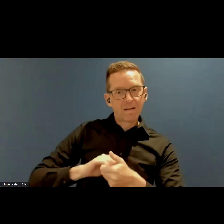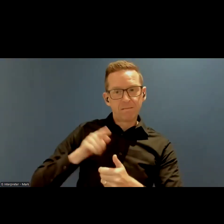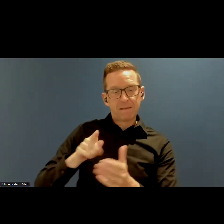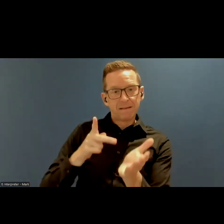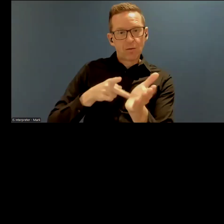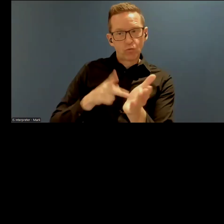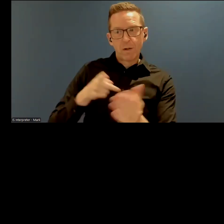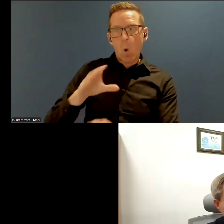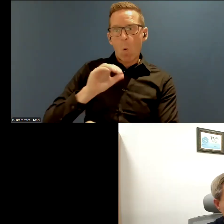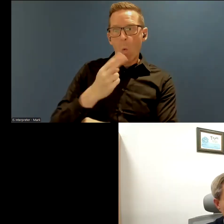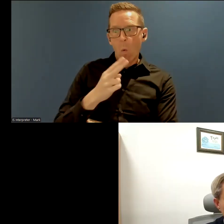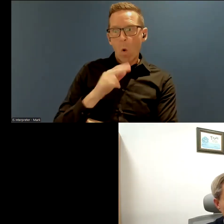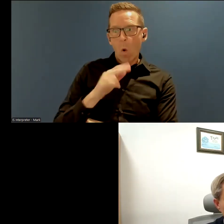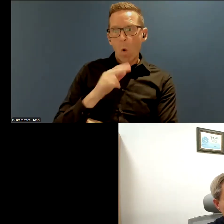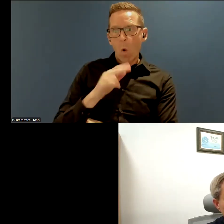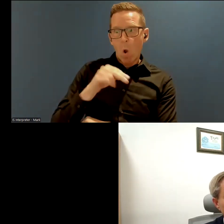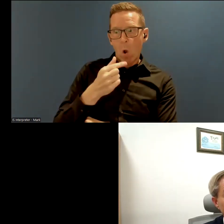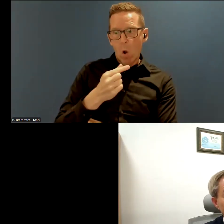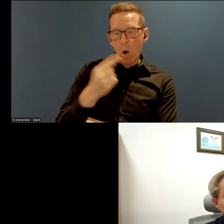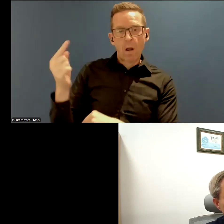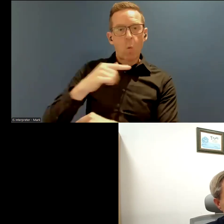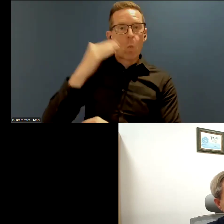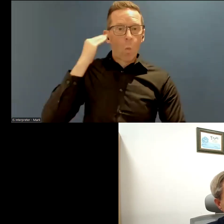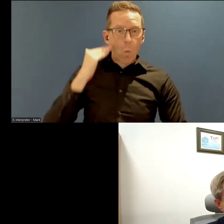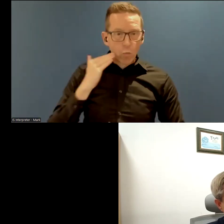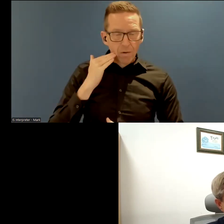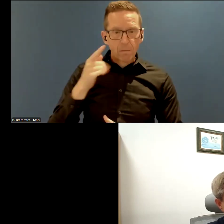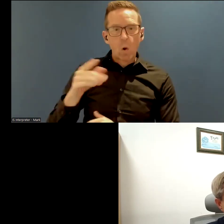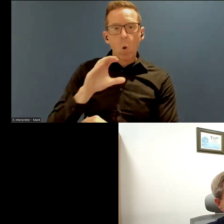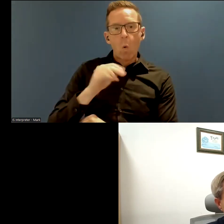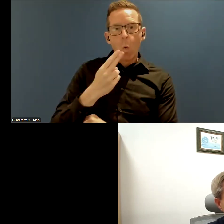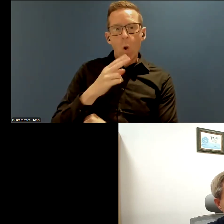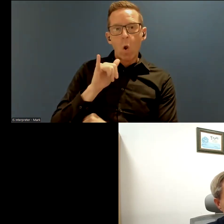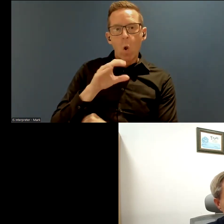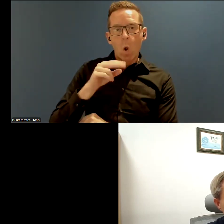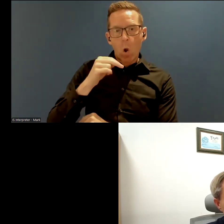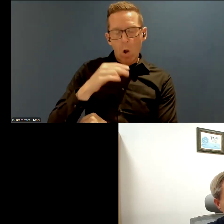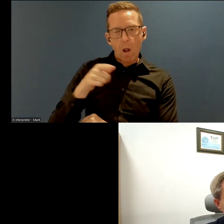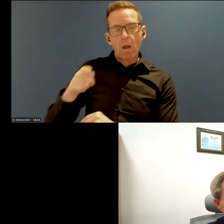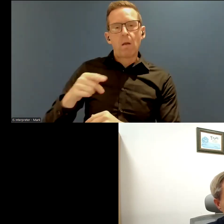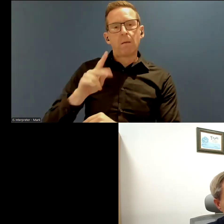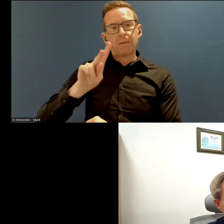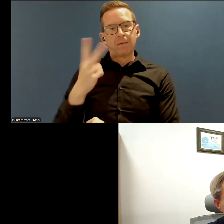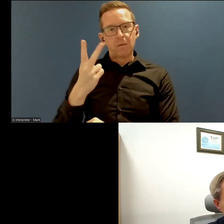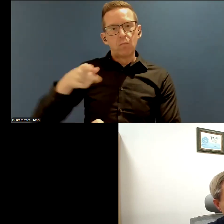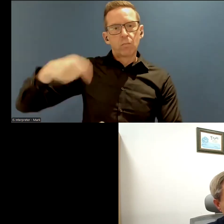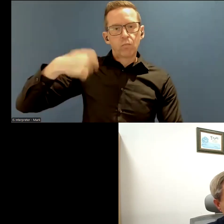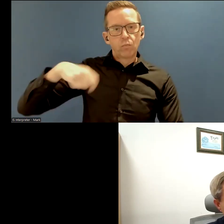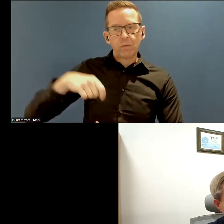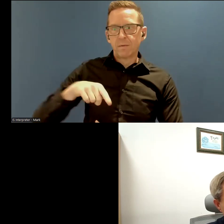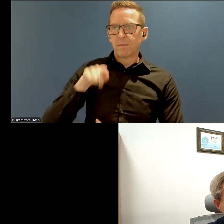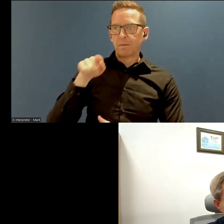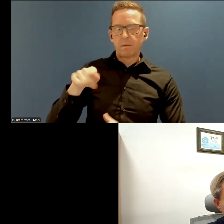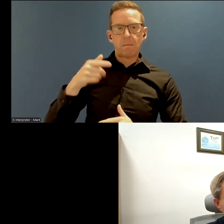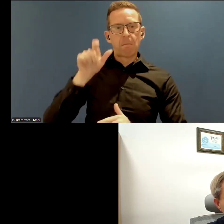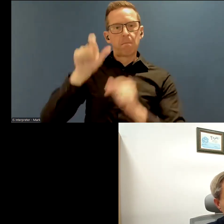Oh-Young, who's joining us from Korea. Oh-Young Kwon is the vice chairperson of the World Network of Users and Survivors of